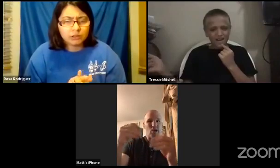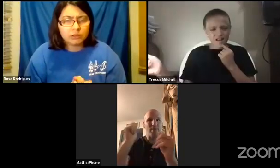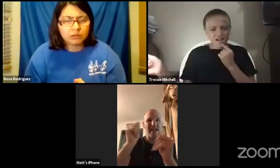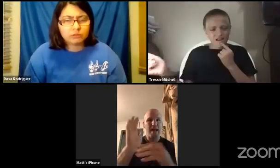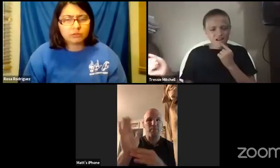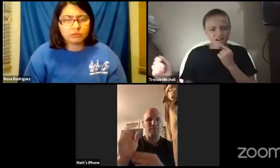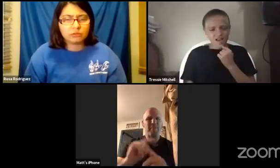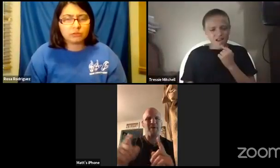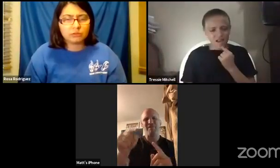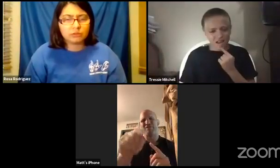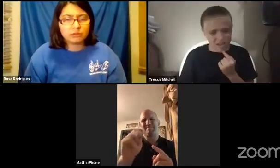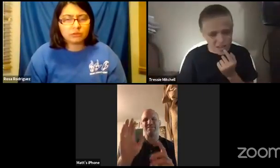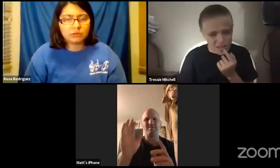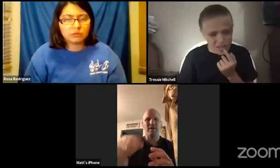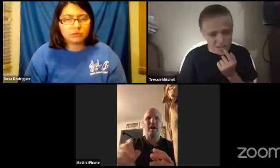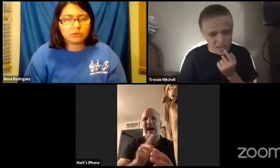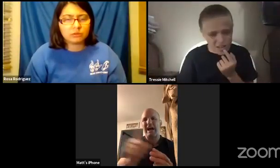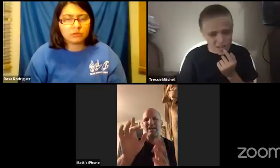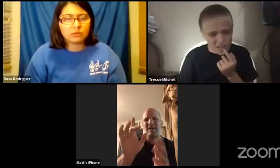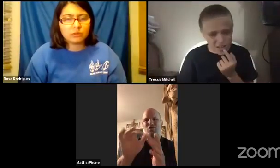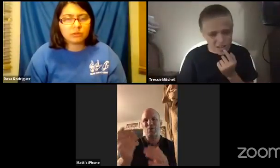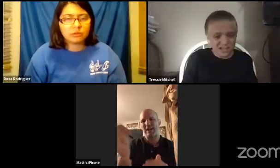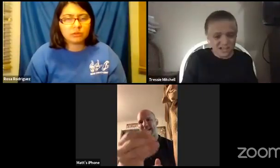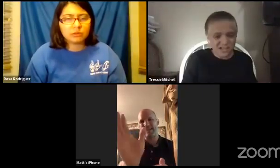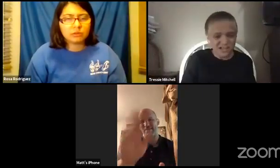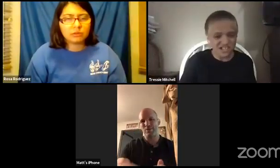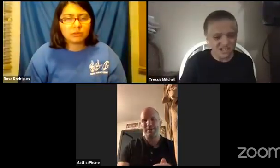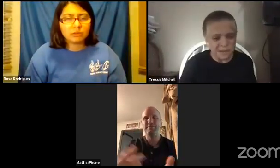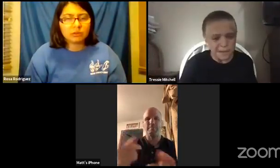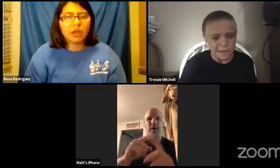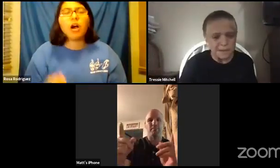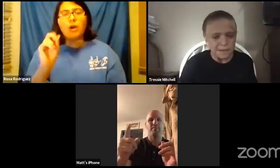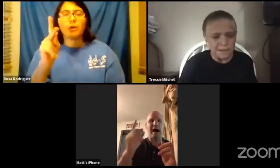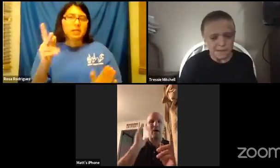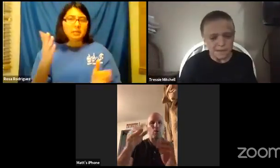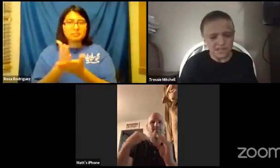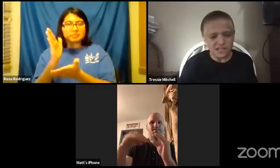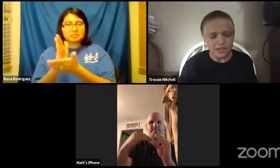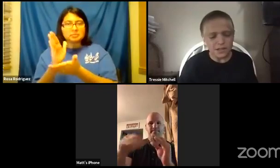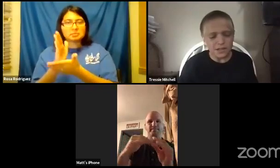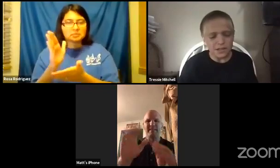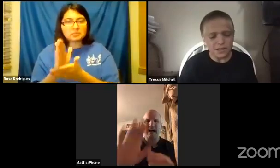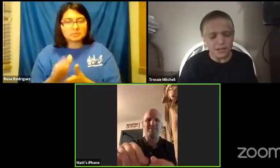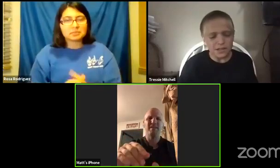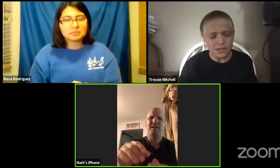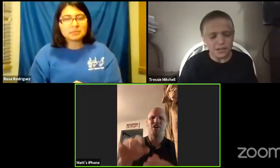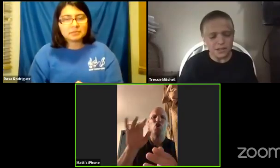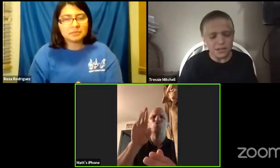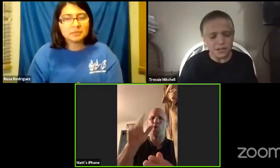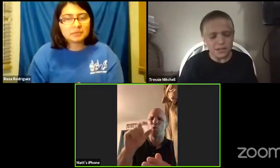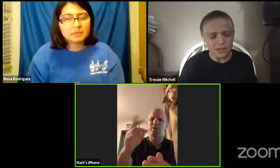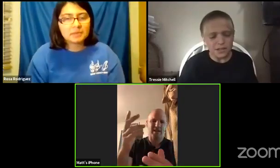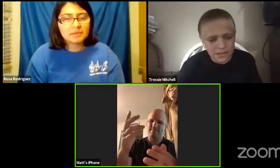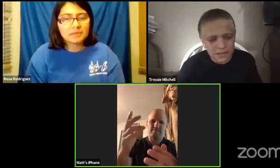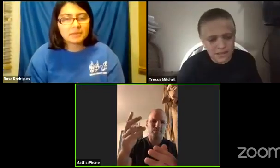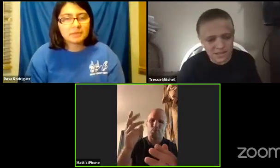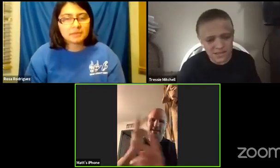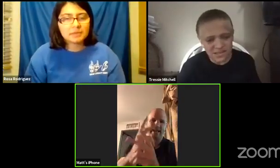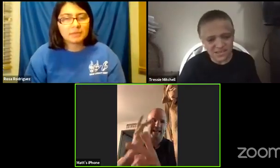my manager, not me, my manager sells copies of the movie, but I'll give you a